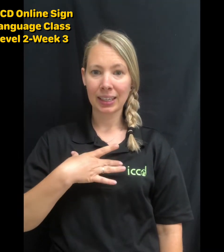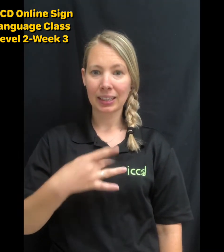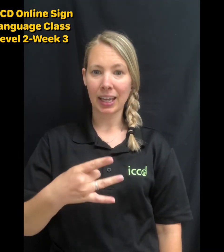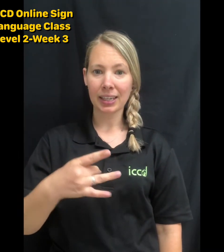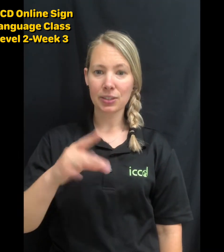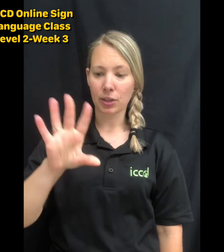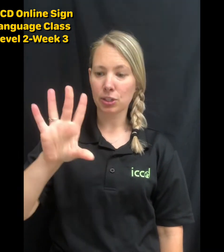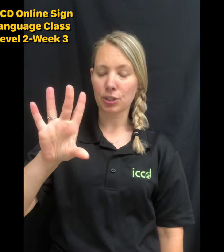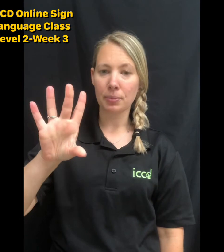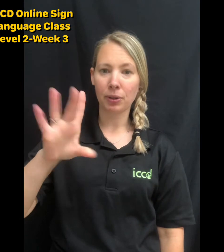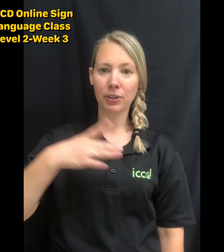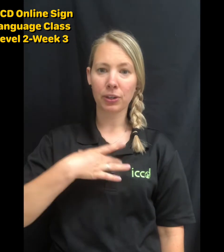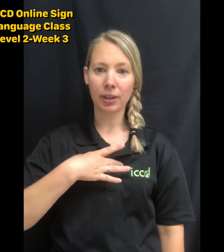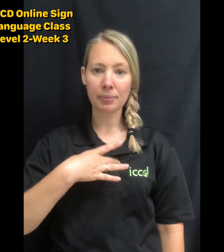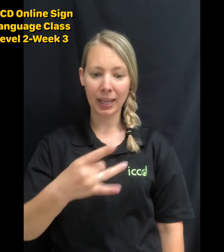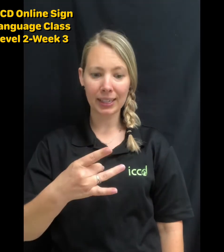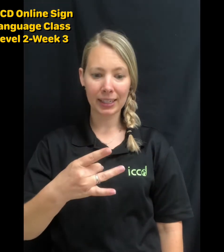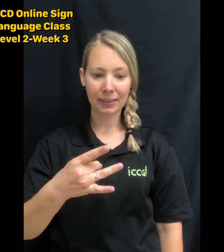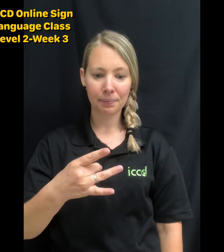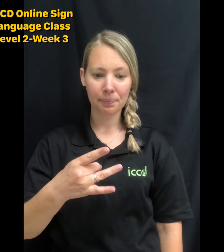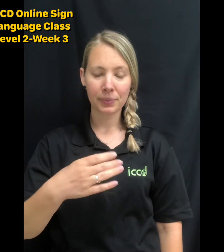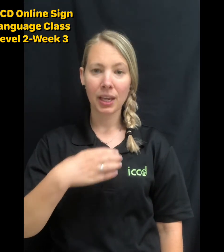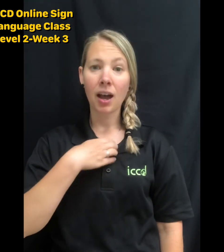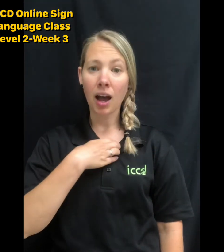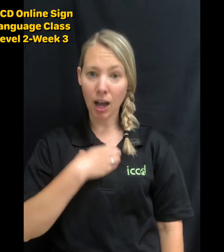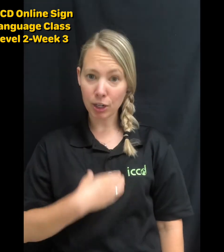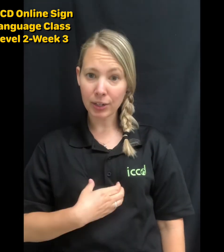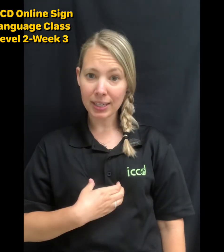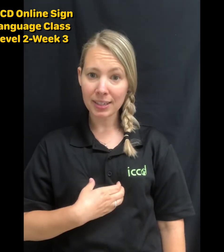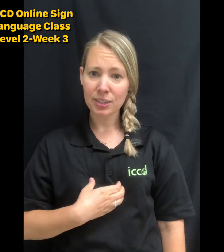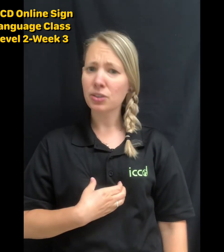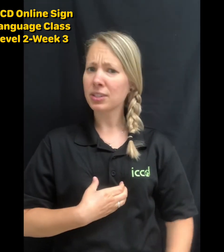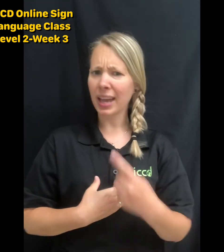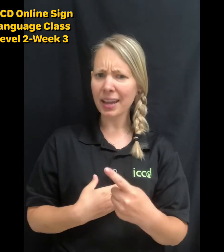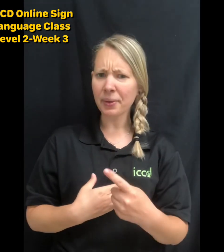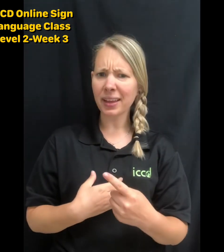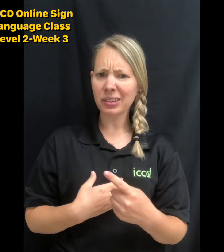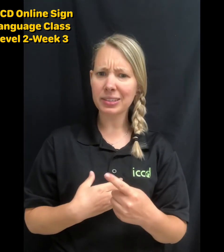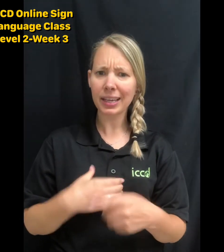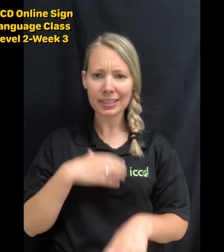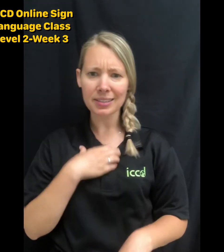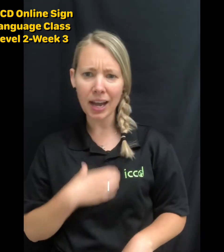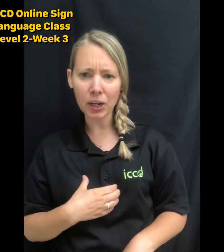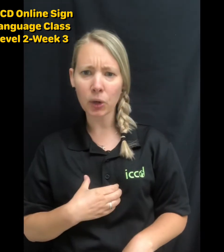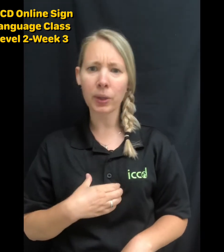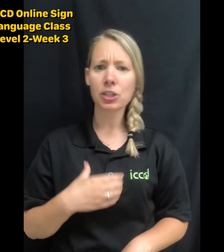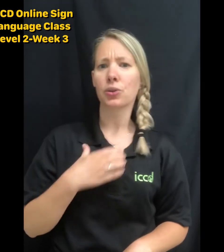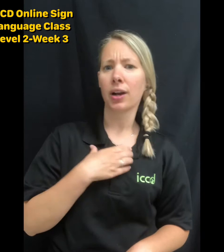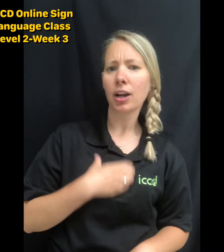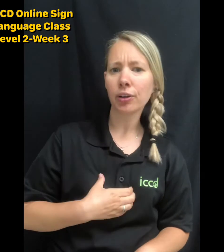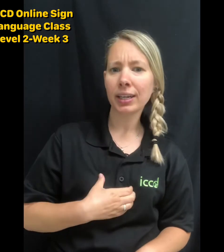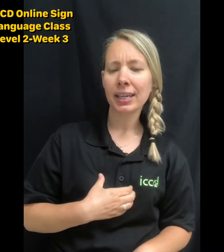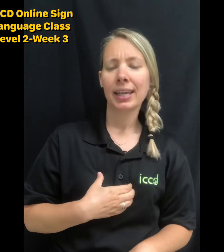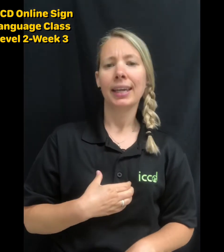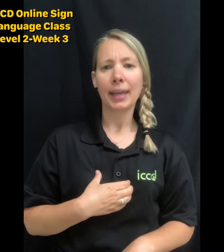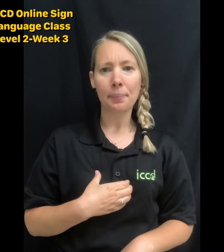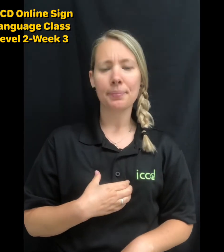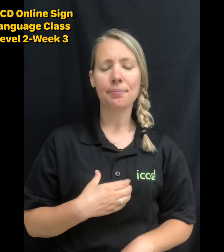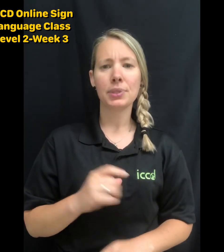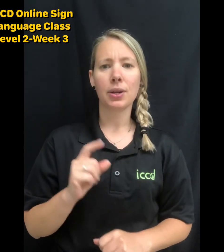Like. So that's just the middle finger and thumb. Like. Hungry. So you say, hey, well that looks like desire or wish or hungry. Yep. So